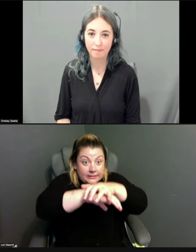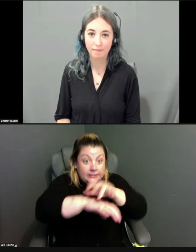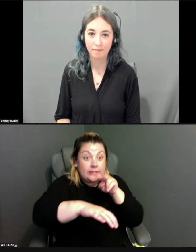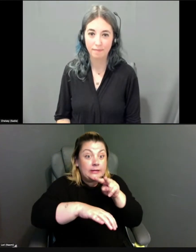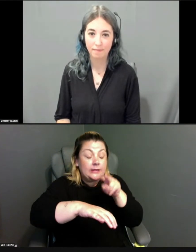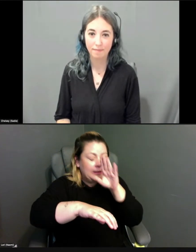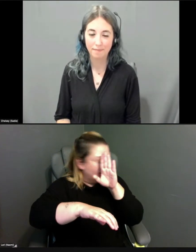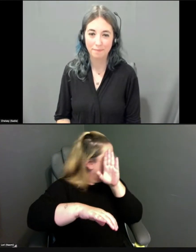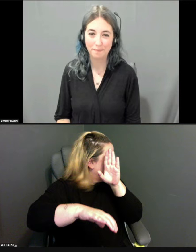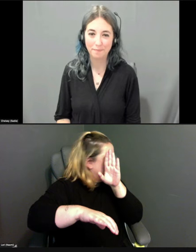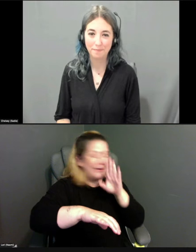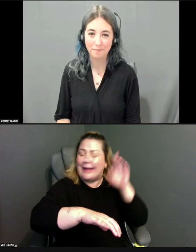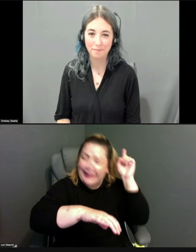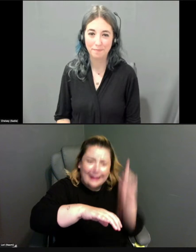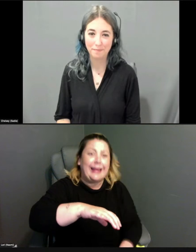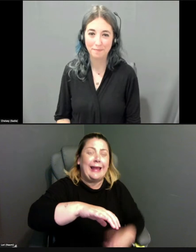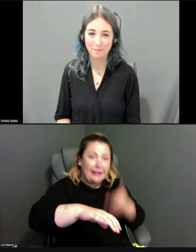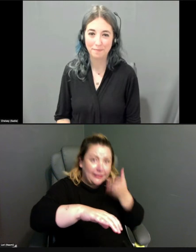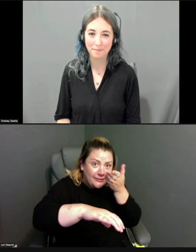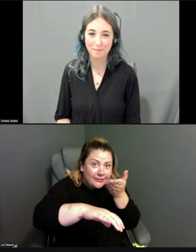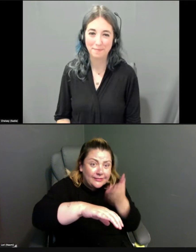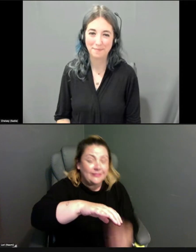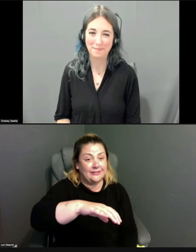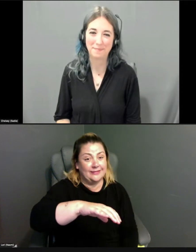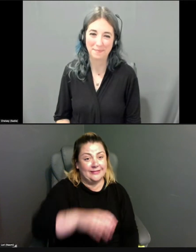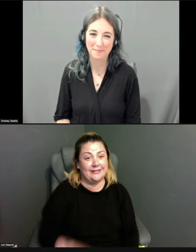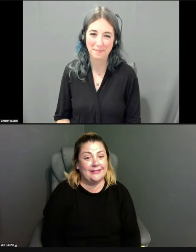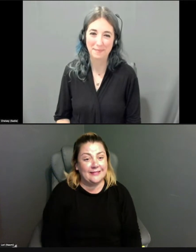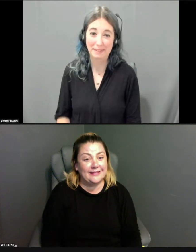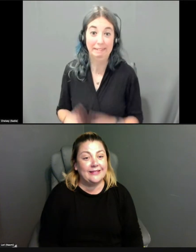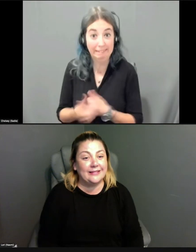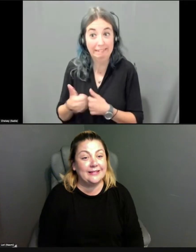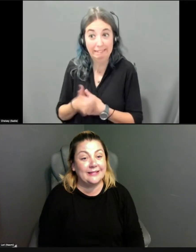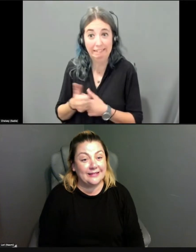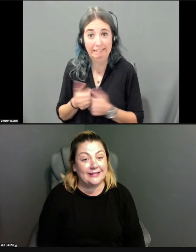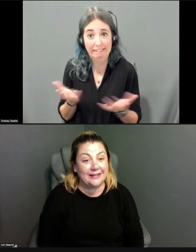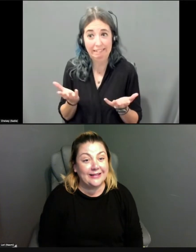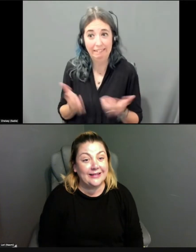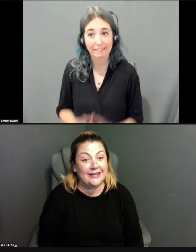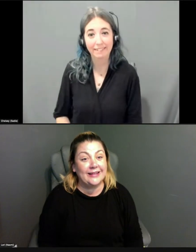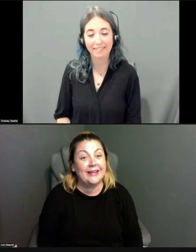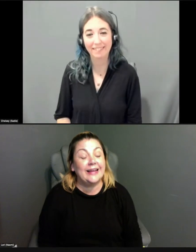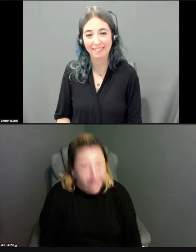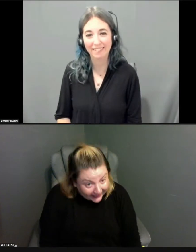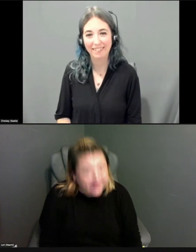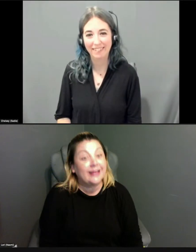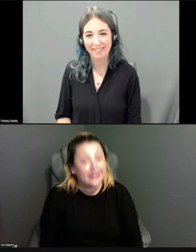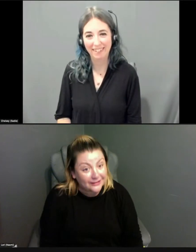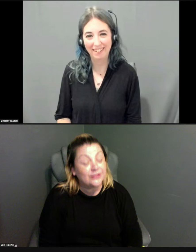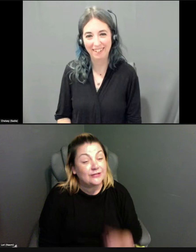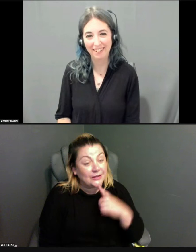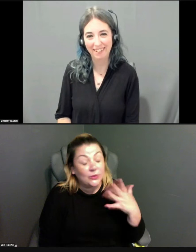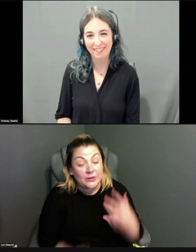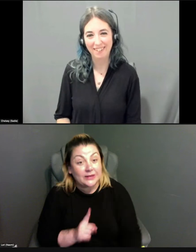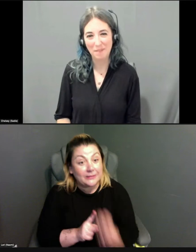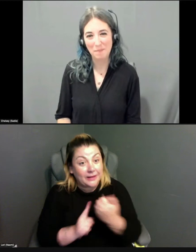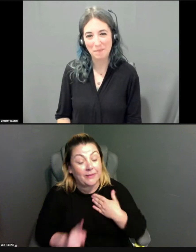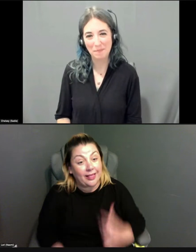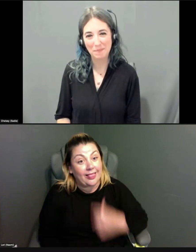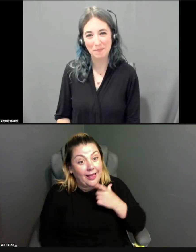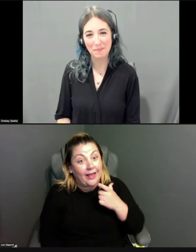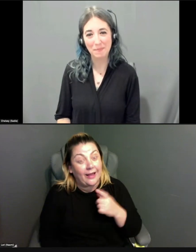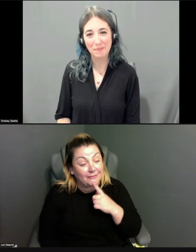was there. It was like clear and present danger. It was a big part of our lives for a while. You had a new